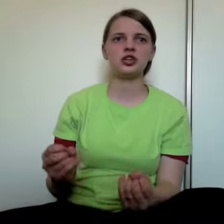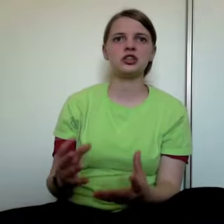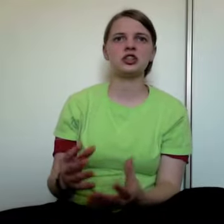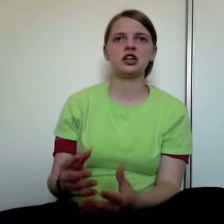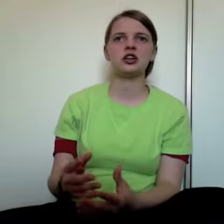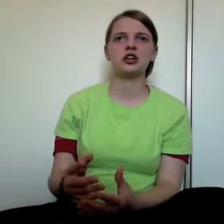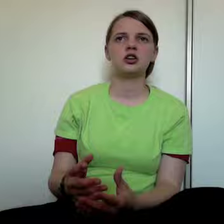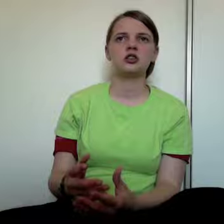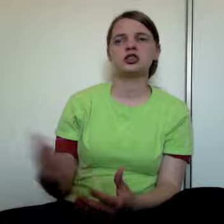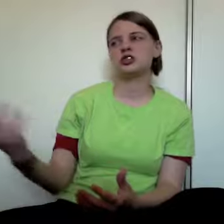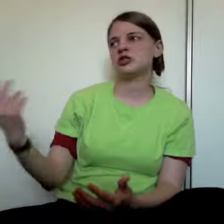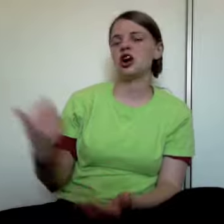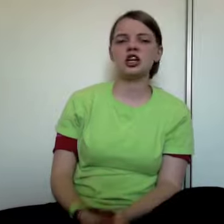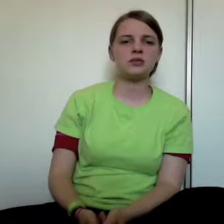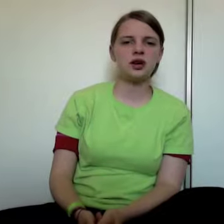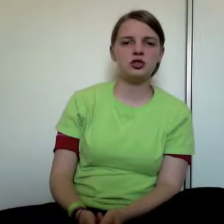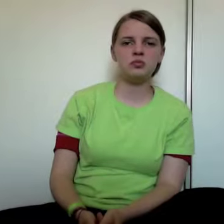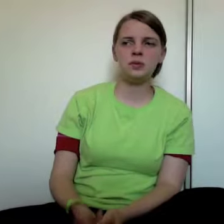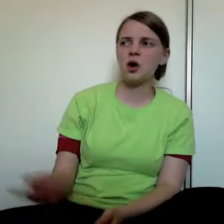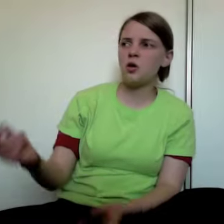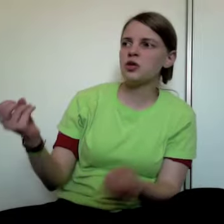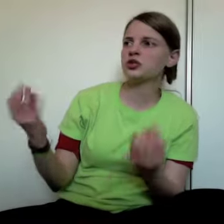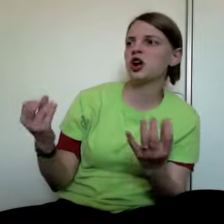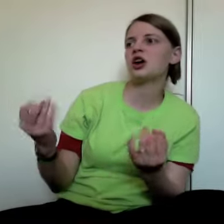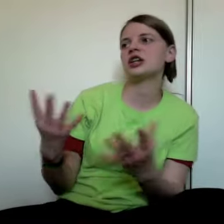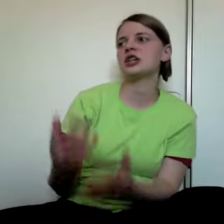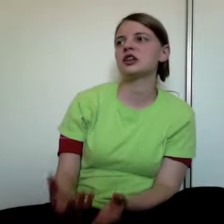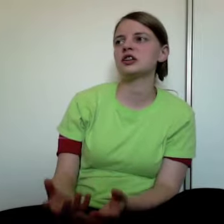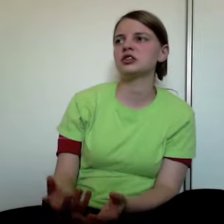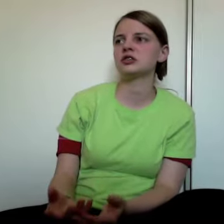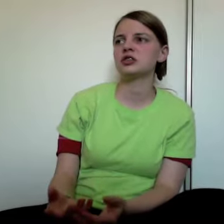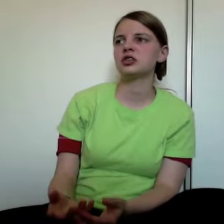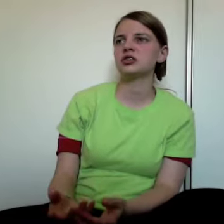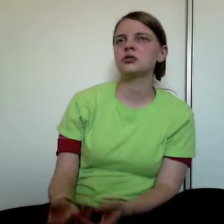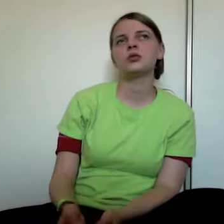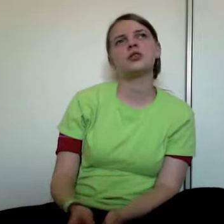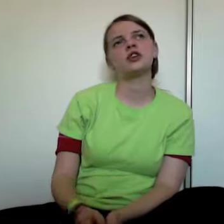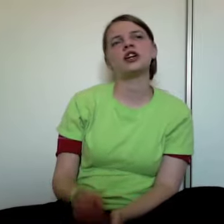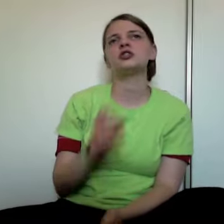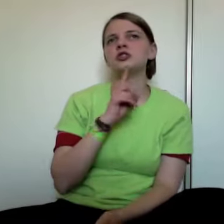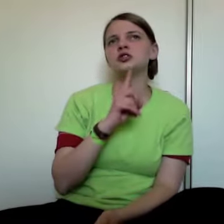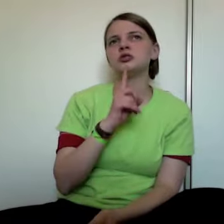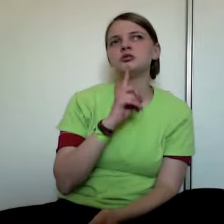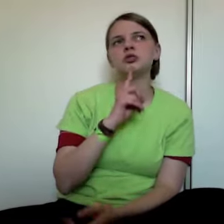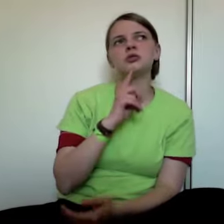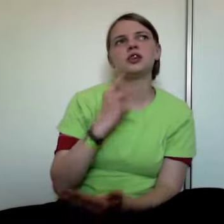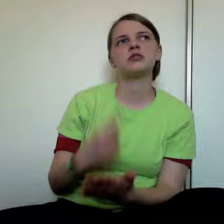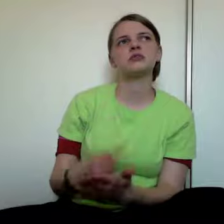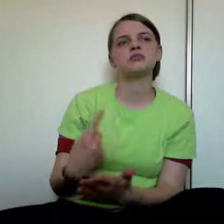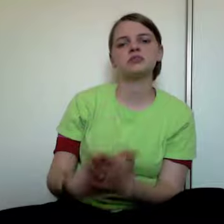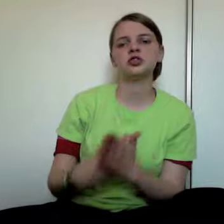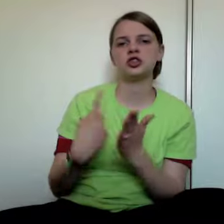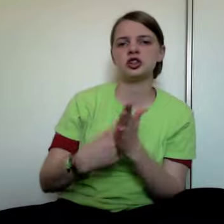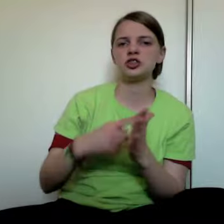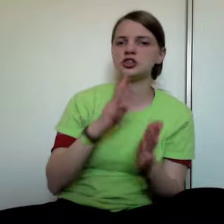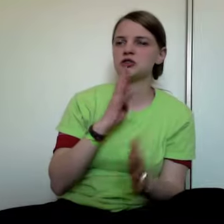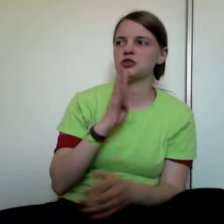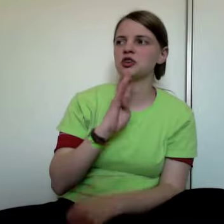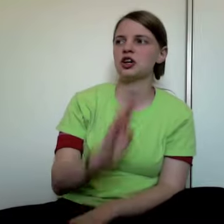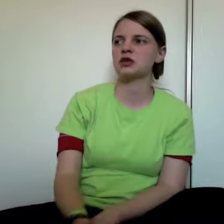It's like you're talking about two people. Oh, they're talking. Like, well, I guess you could do like discussion or they're talking, but